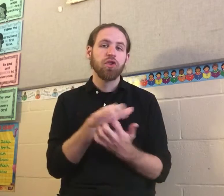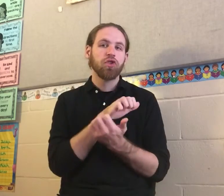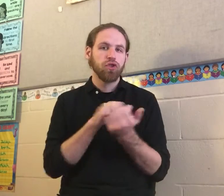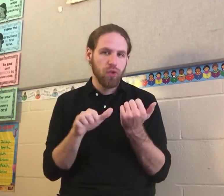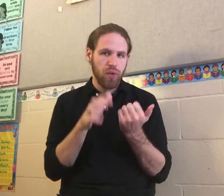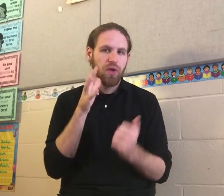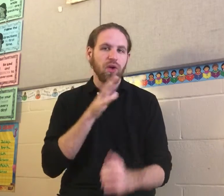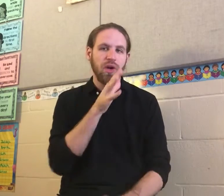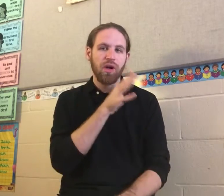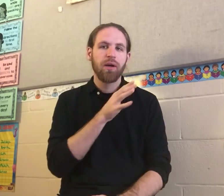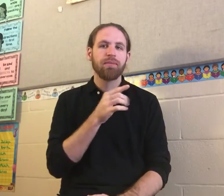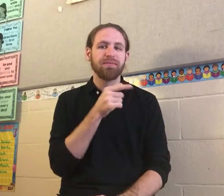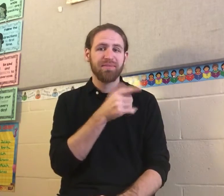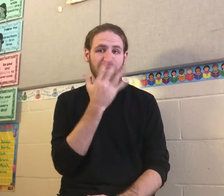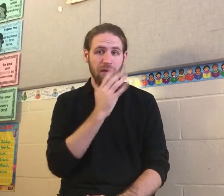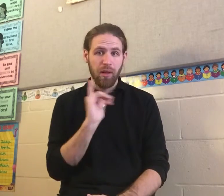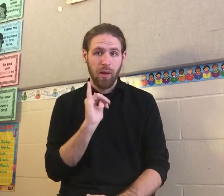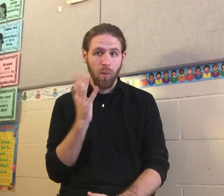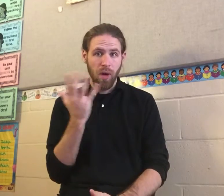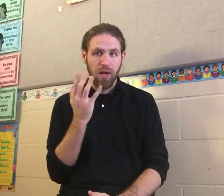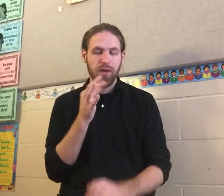more like drinking straws.